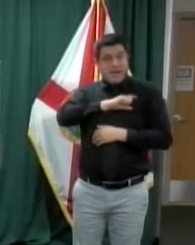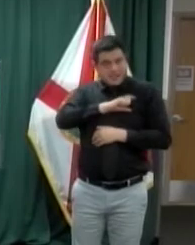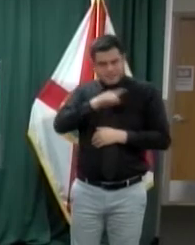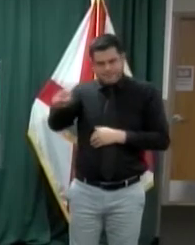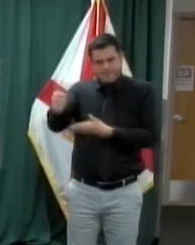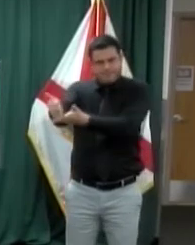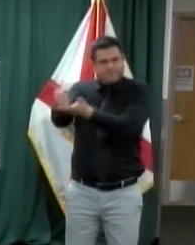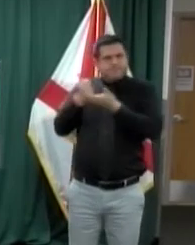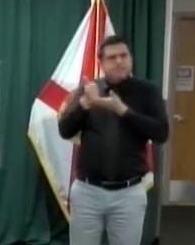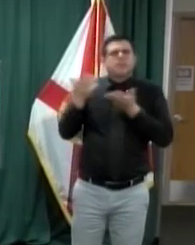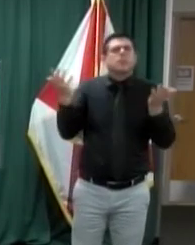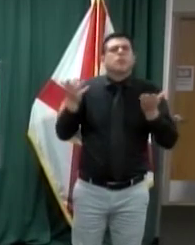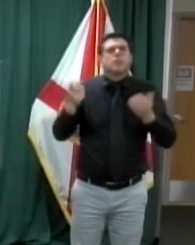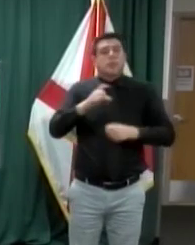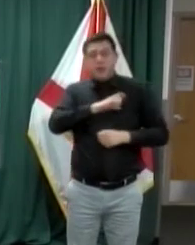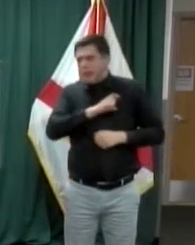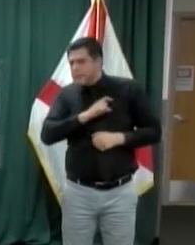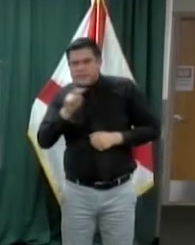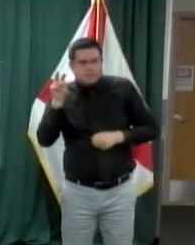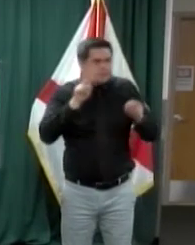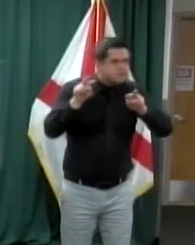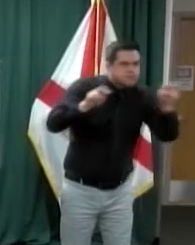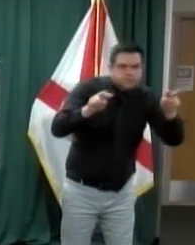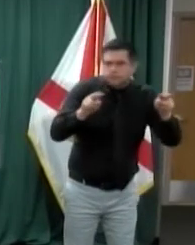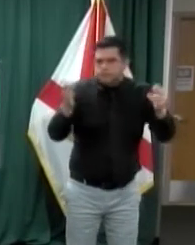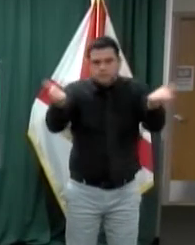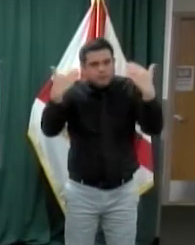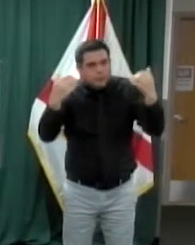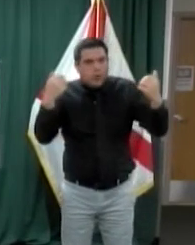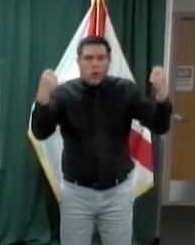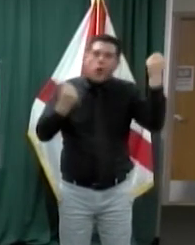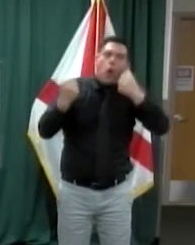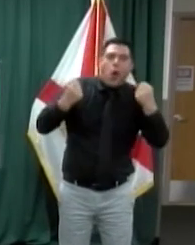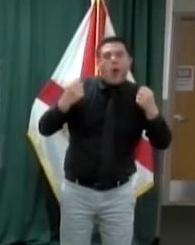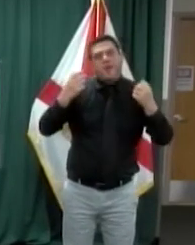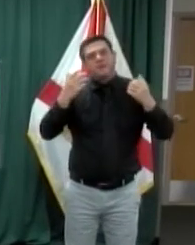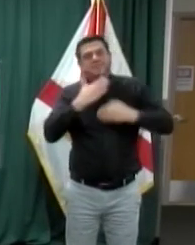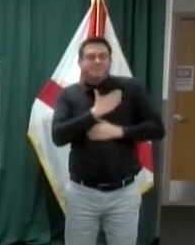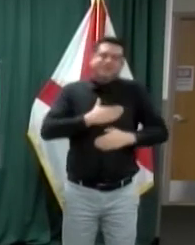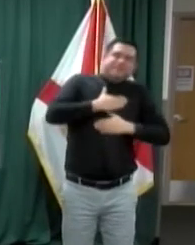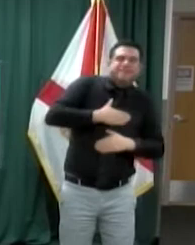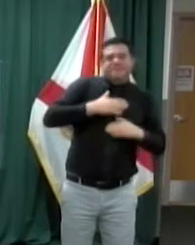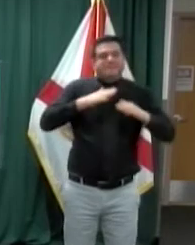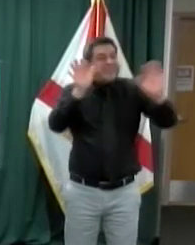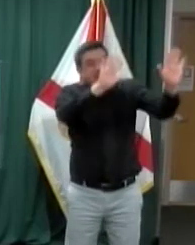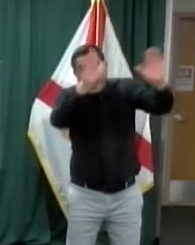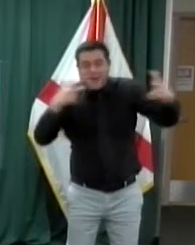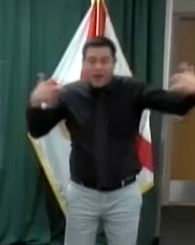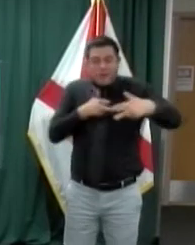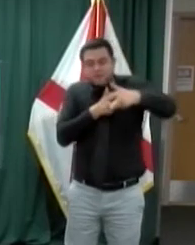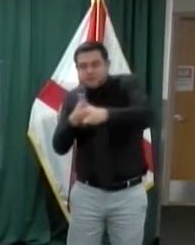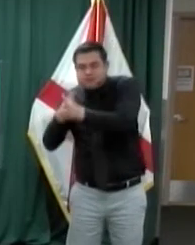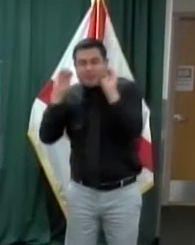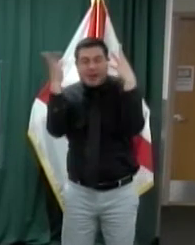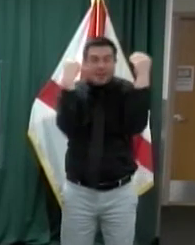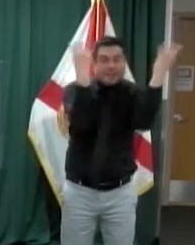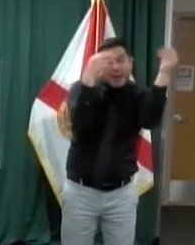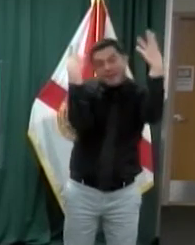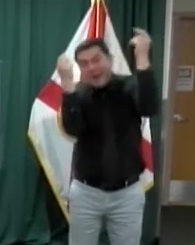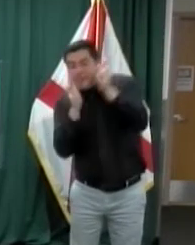at the sites. The nasal swabs are administered on the sites, and the results can be returned within anywhere